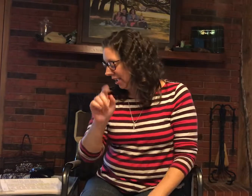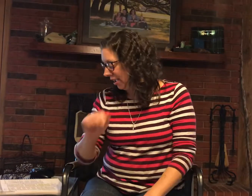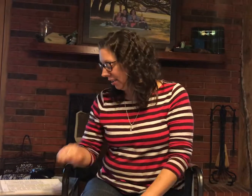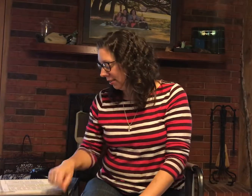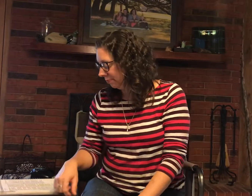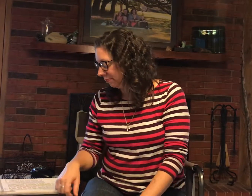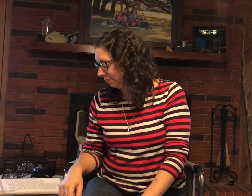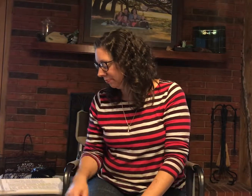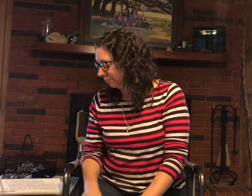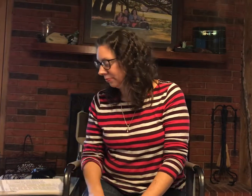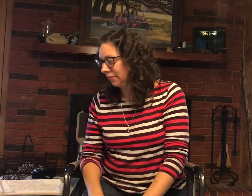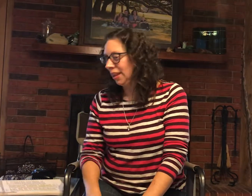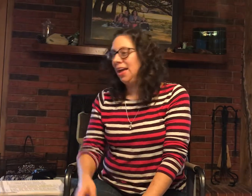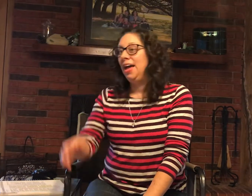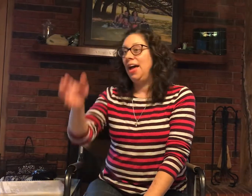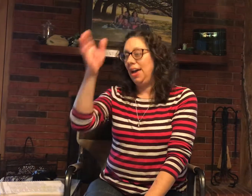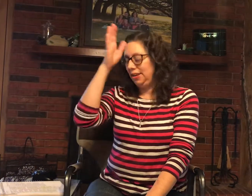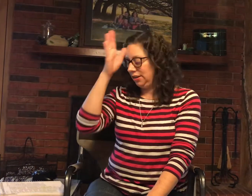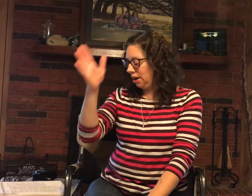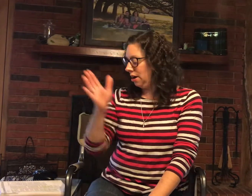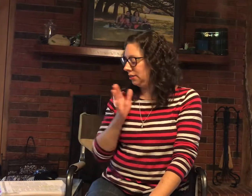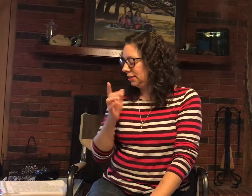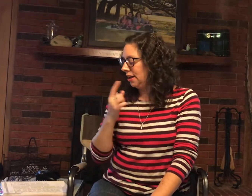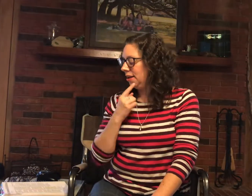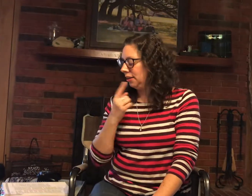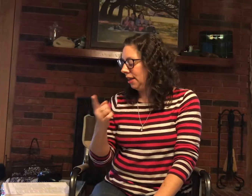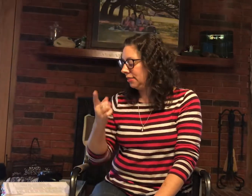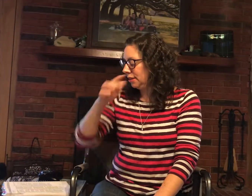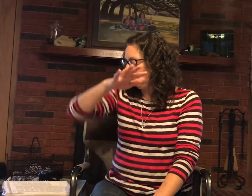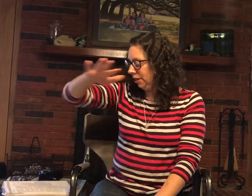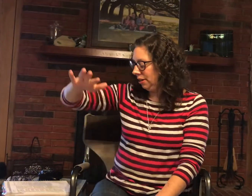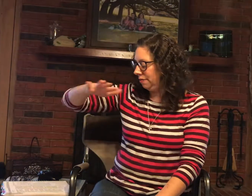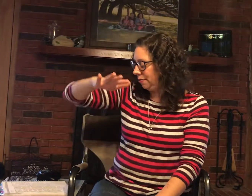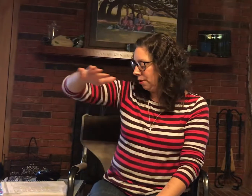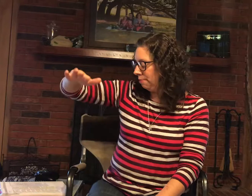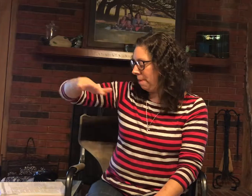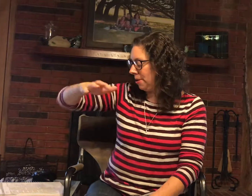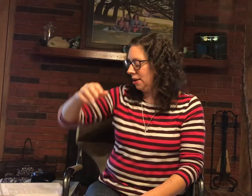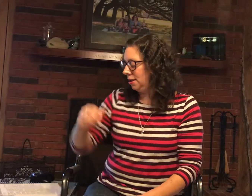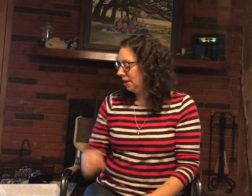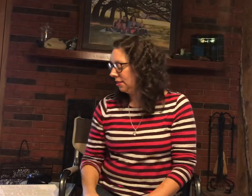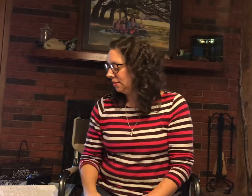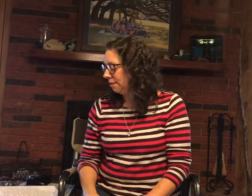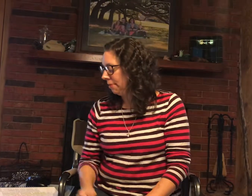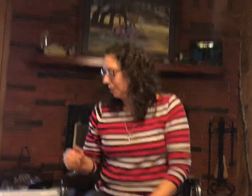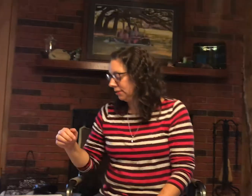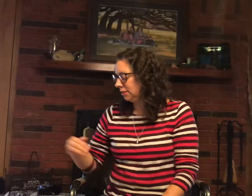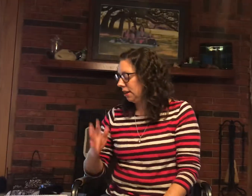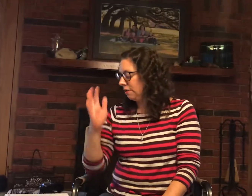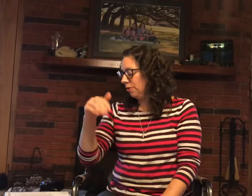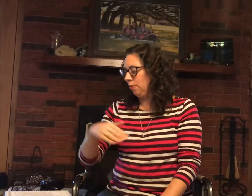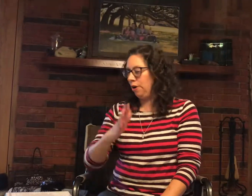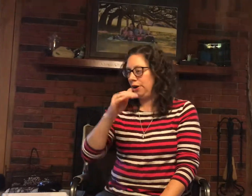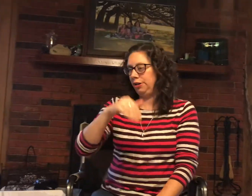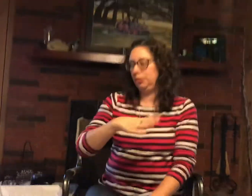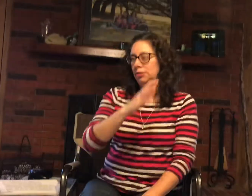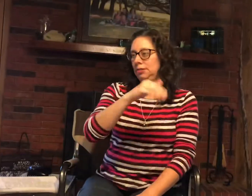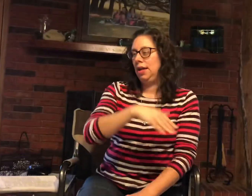day. And God said, let there be a firmament in the midst of the waters,